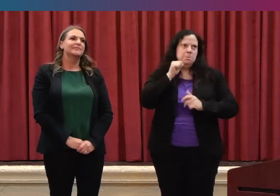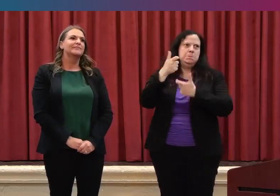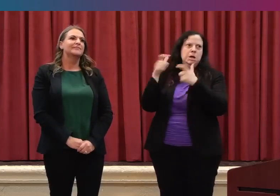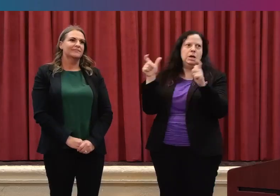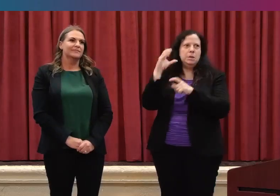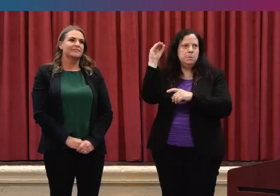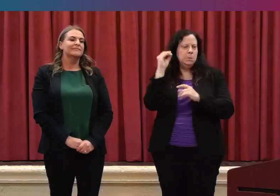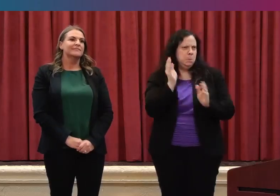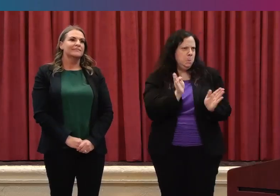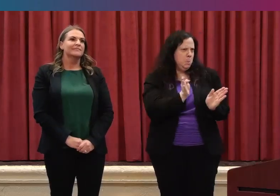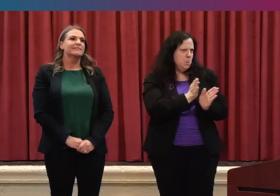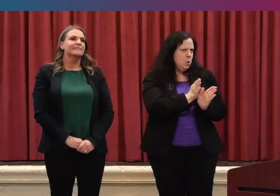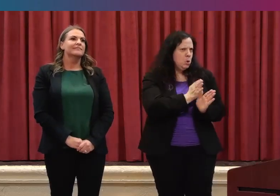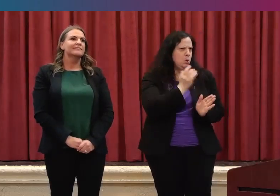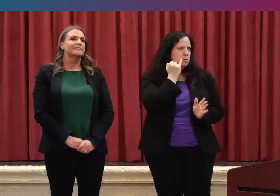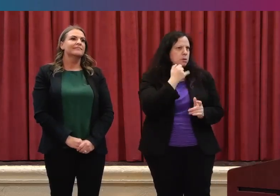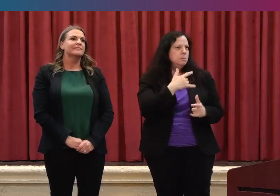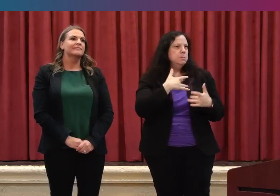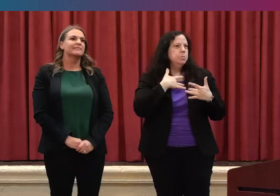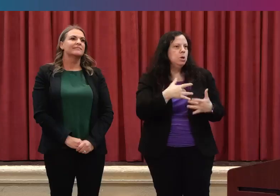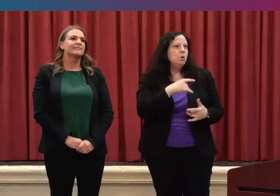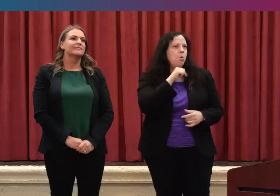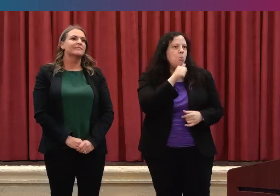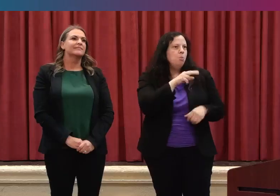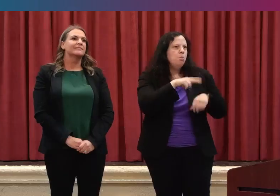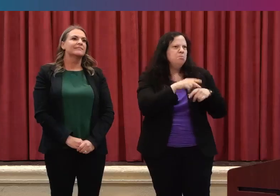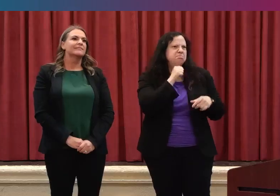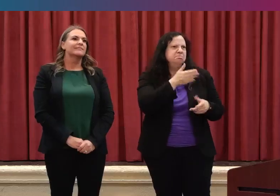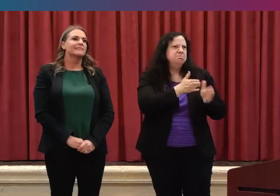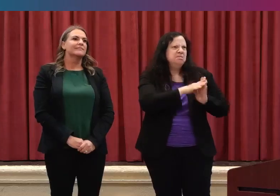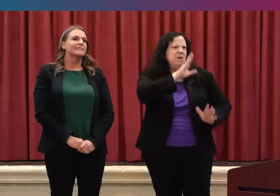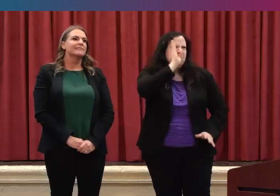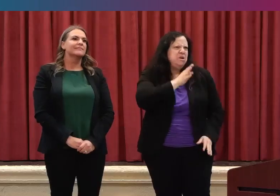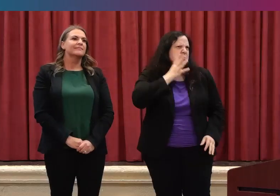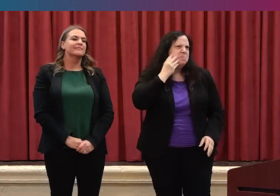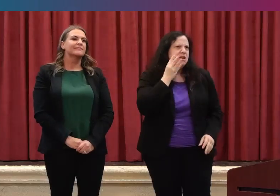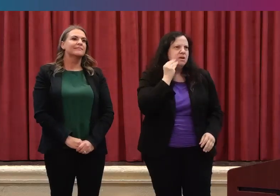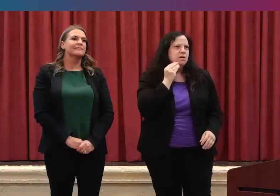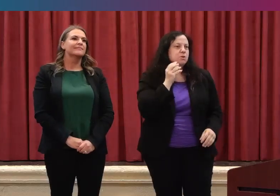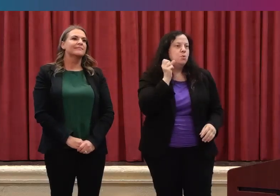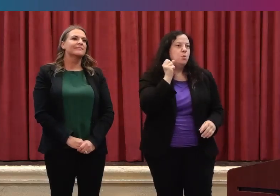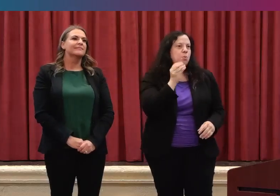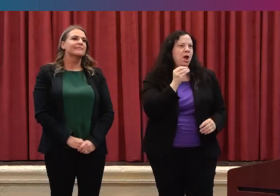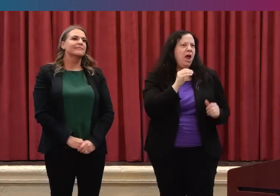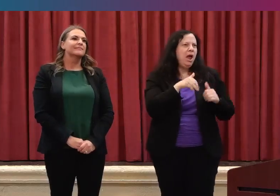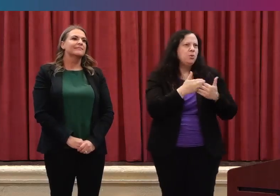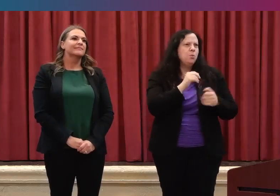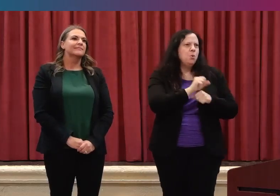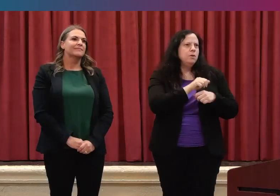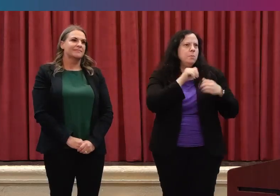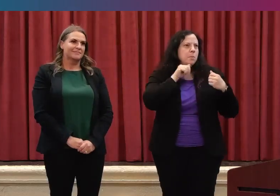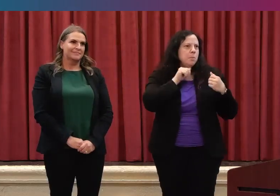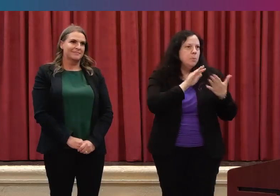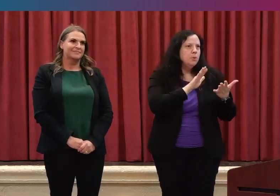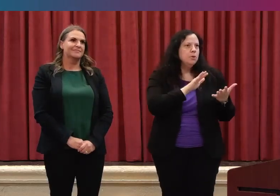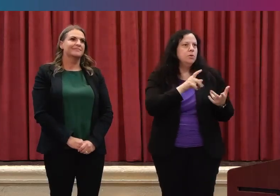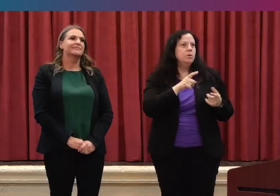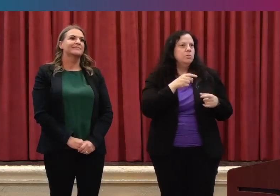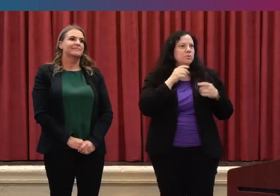office. It's not a big company, it's a small dentist office. Typically, they don't normally request an interpreter, they never really have. How does it work? How do I approach them?